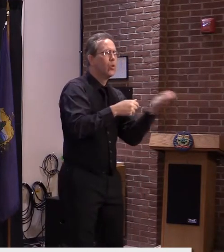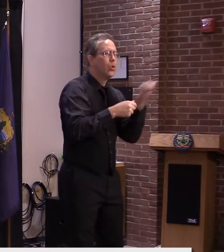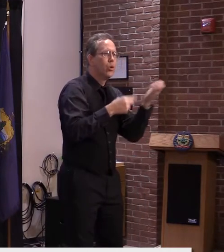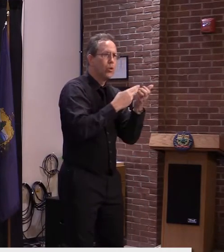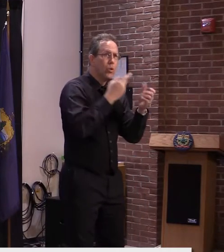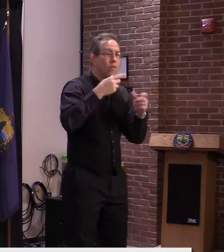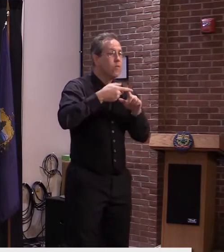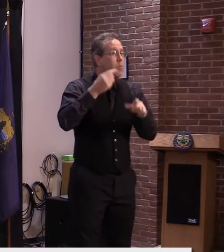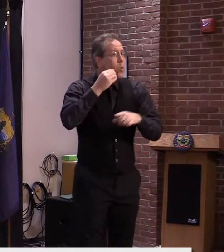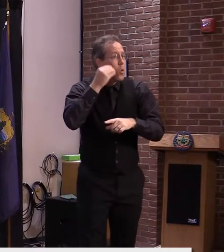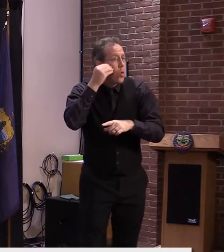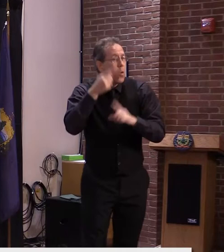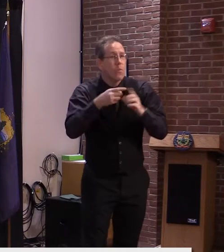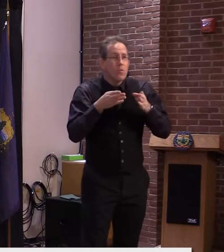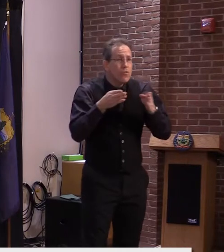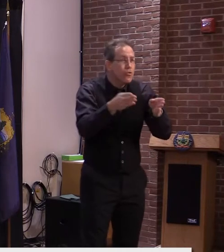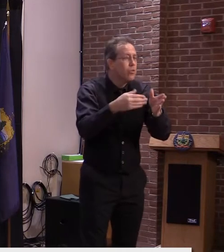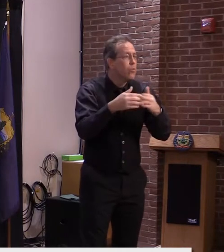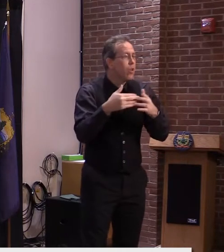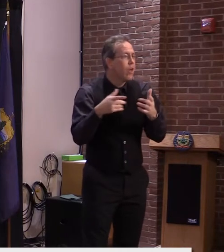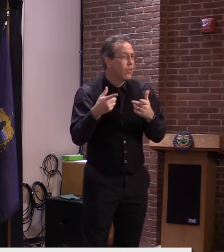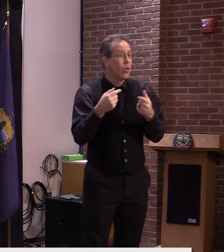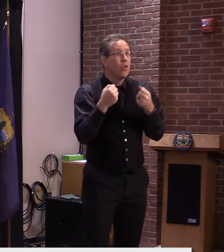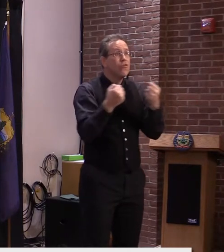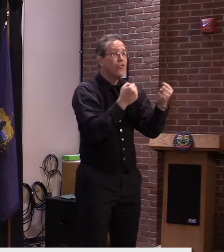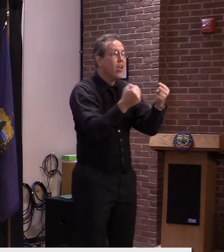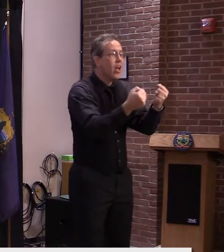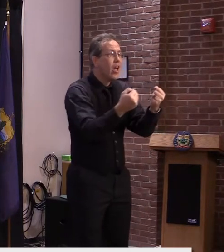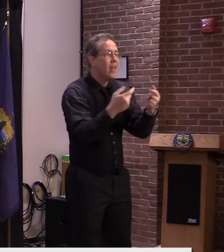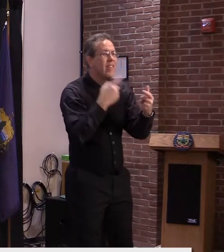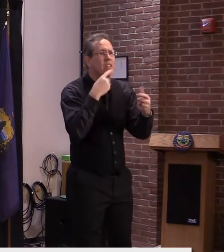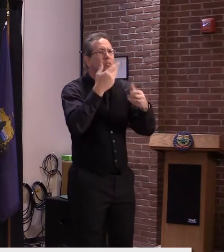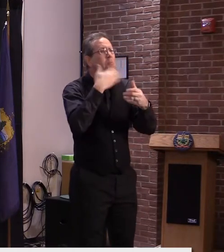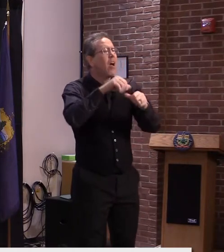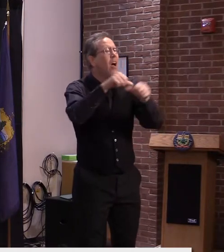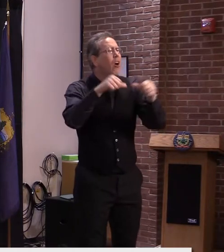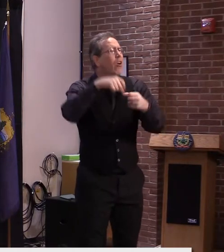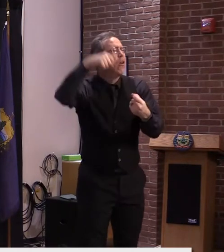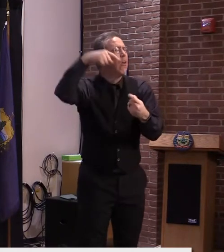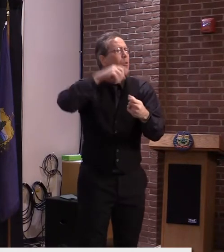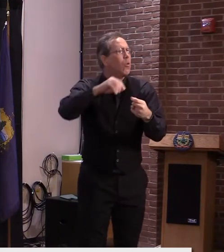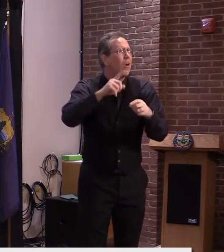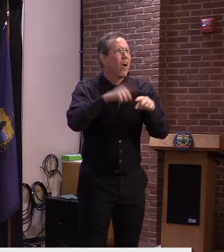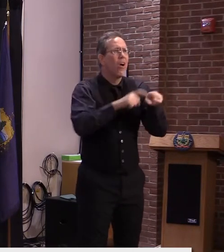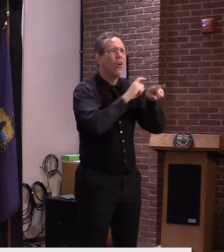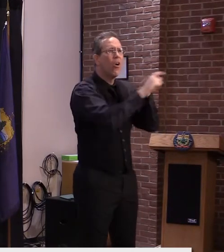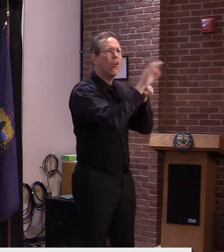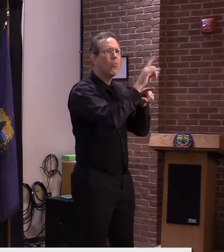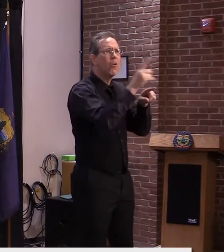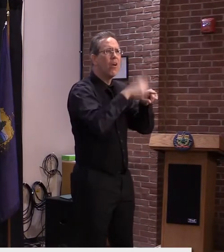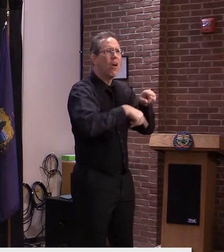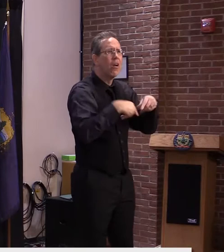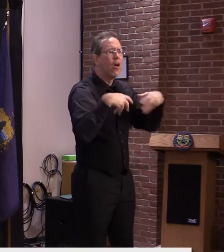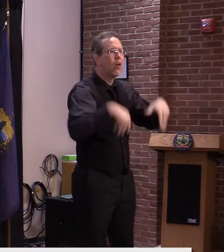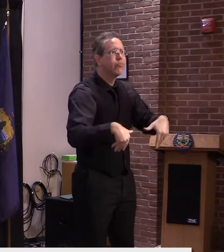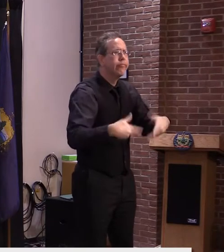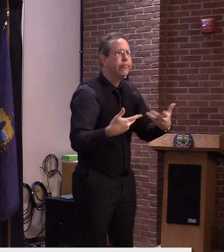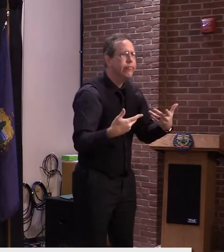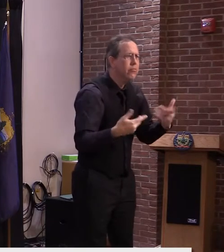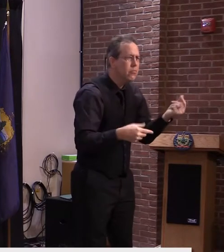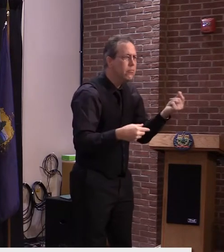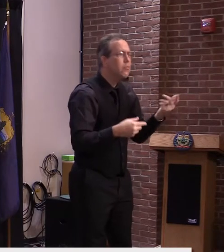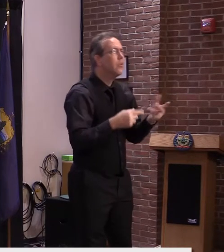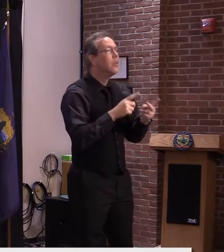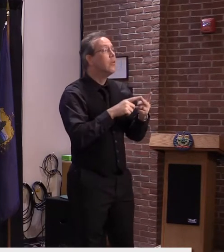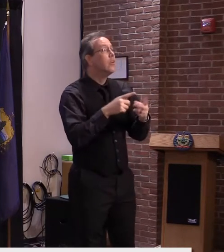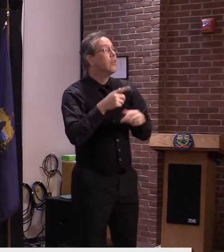access, so they can't make calls from rural roadsides. 75% of calls to 911 in 2021 in Vermont